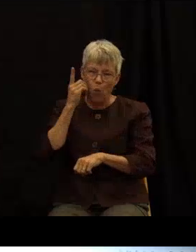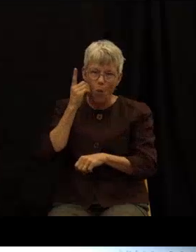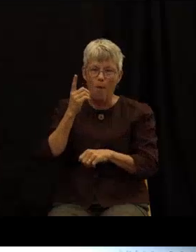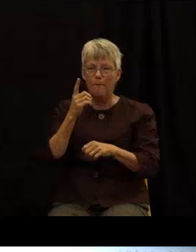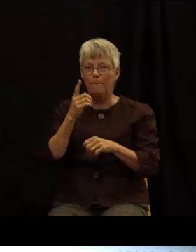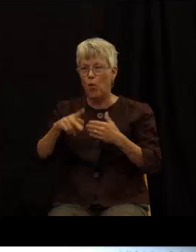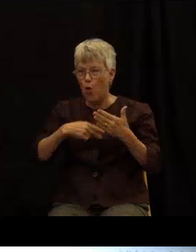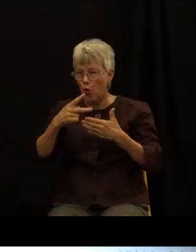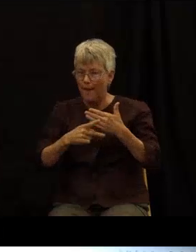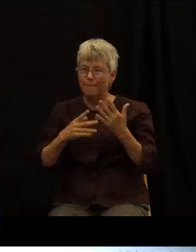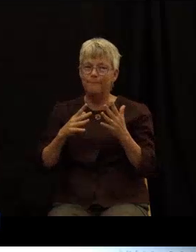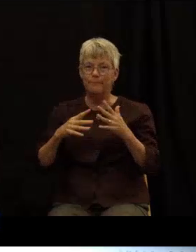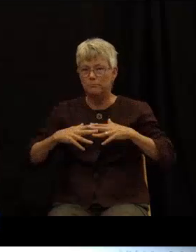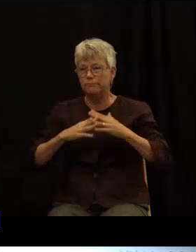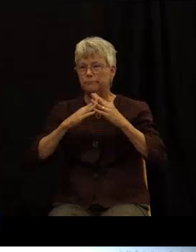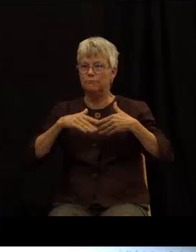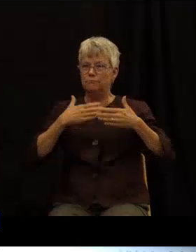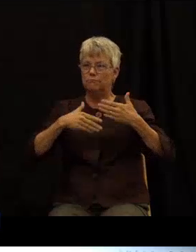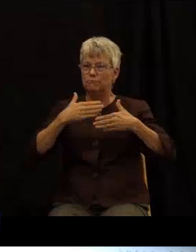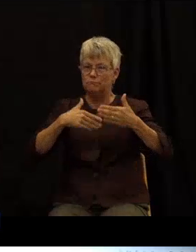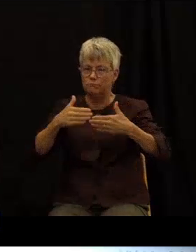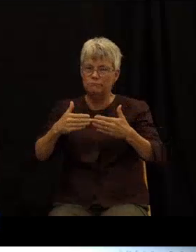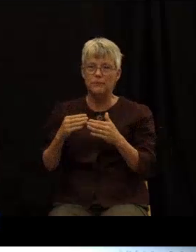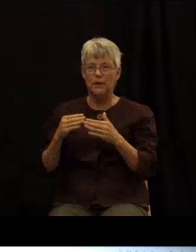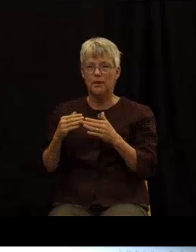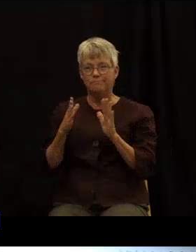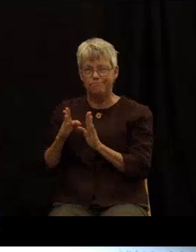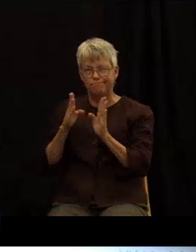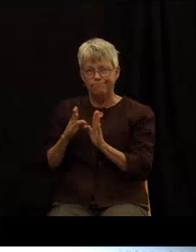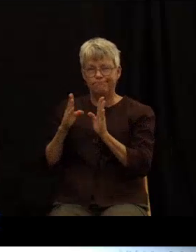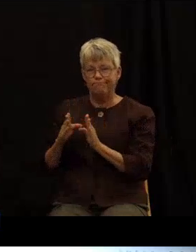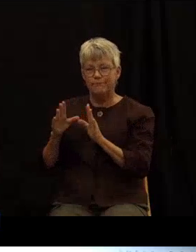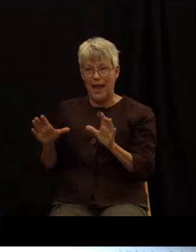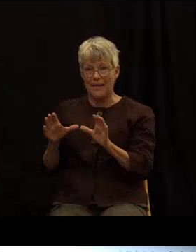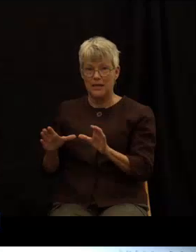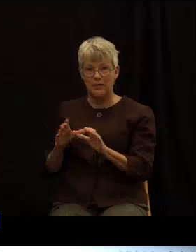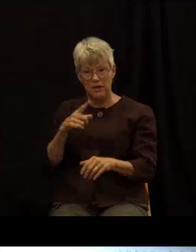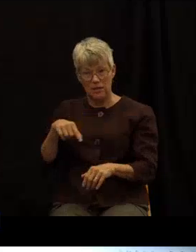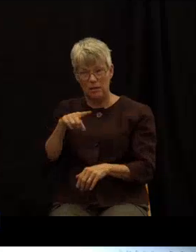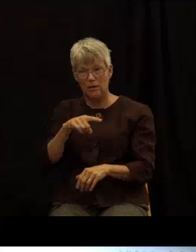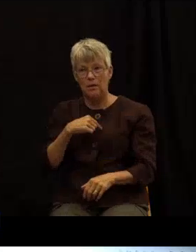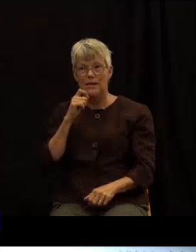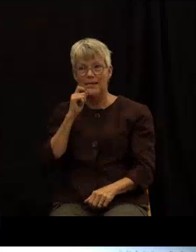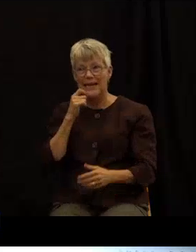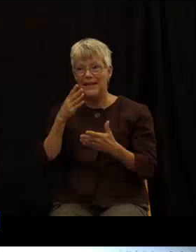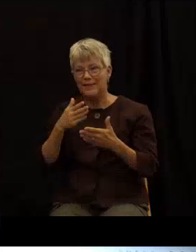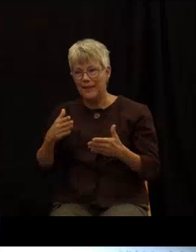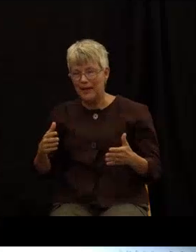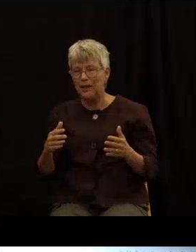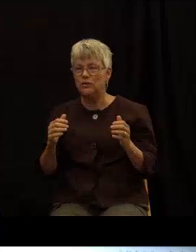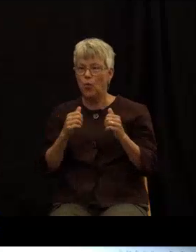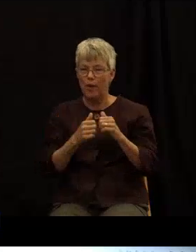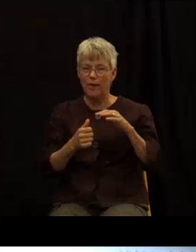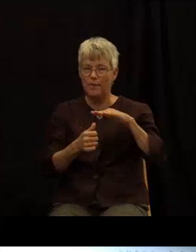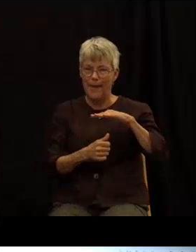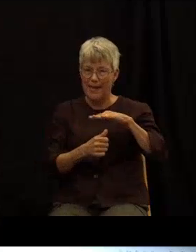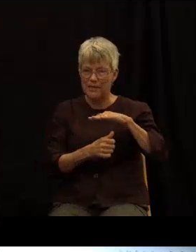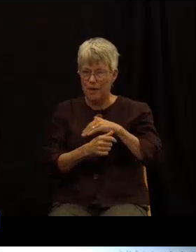and working on some activities. They've done some neat things with the basement of McCord,